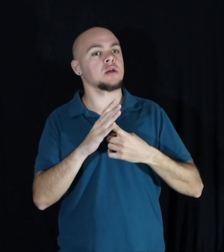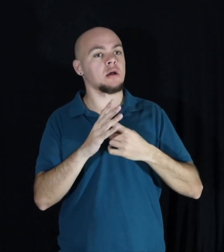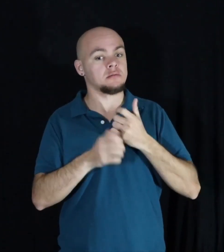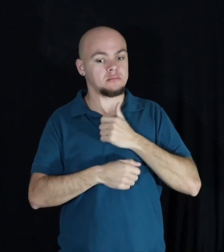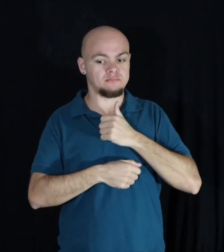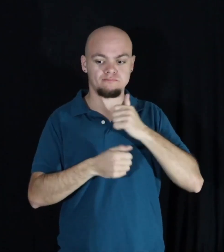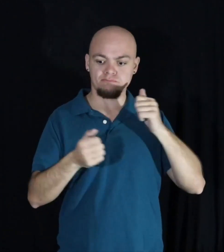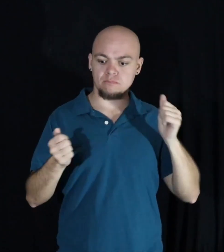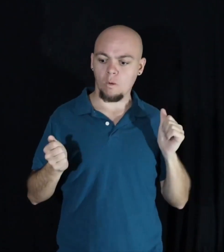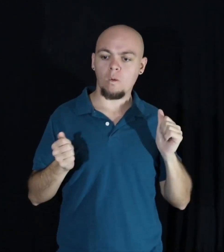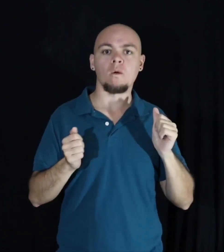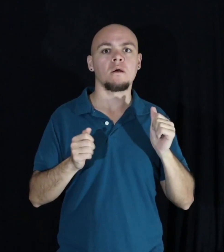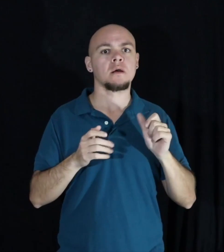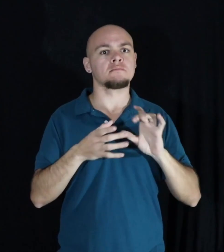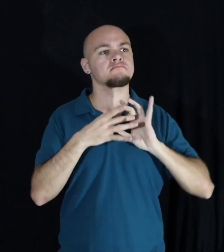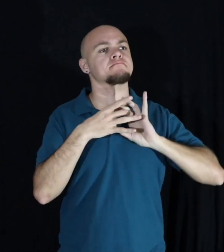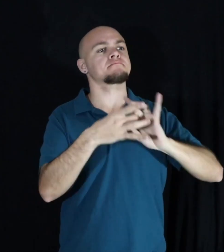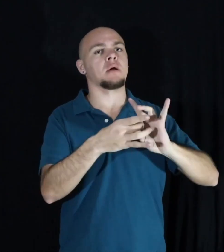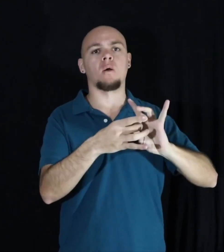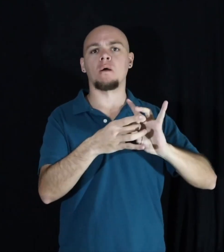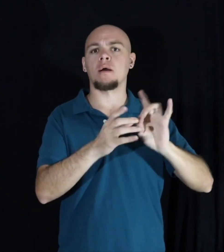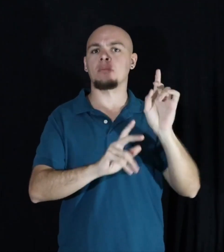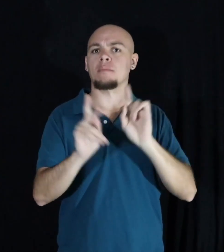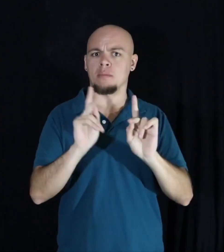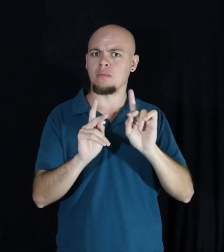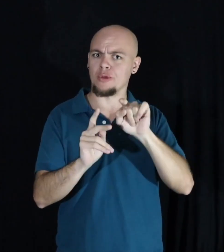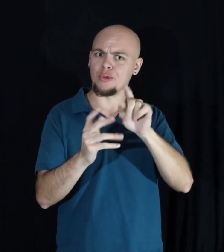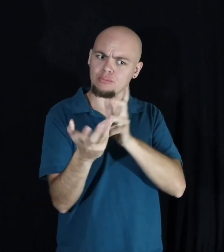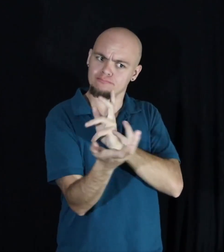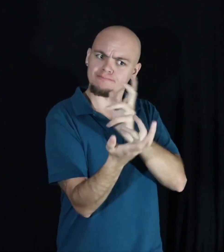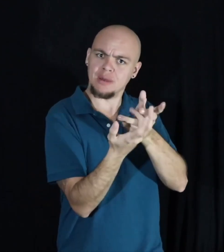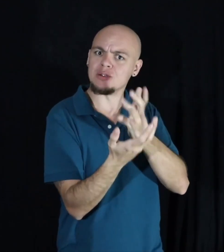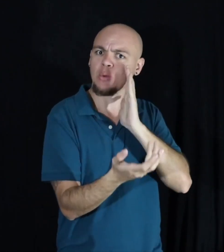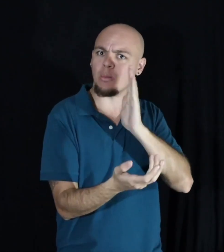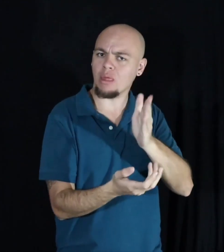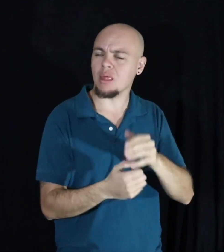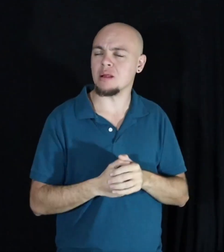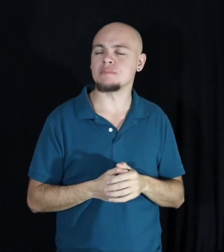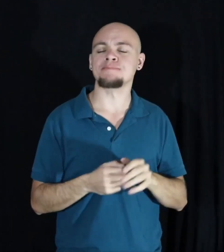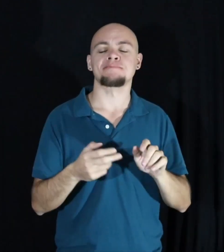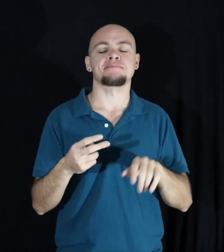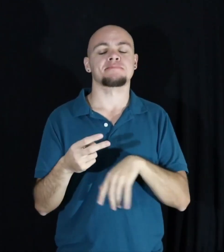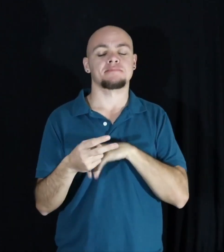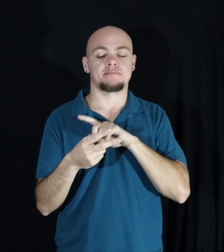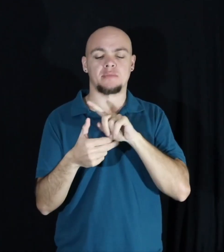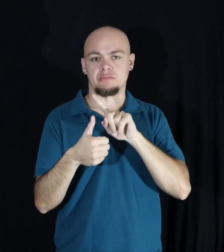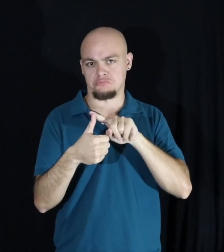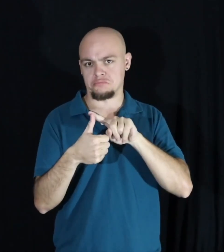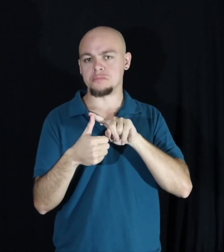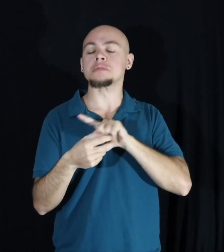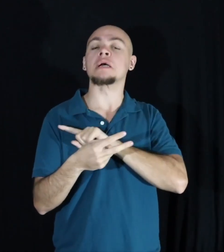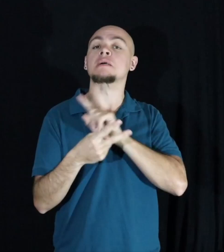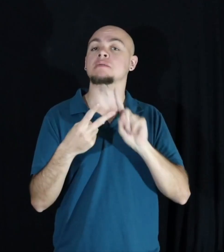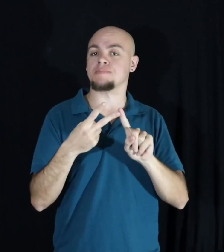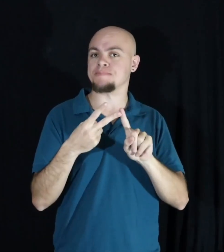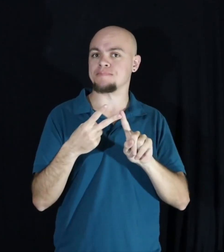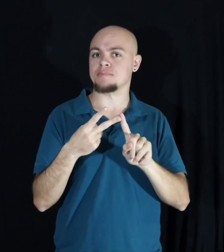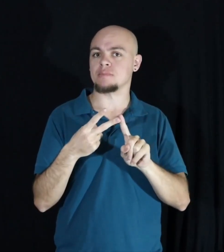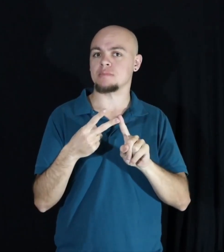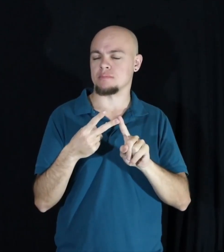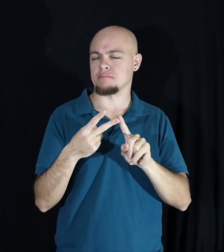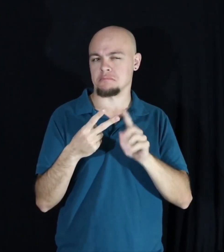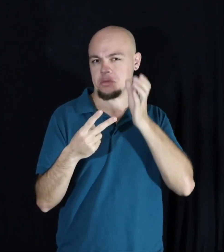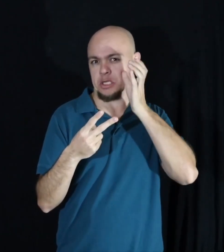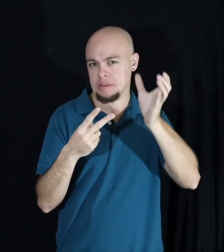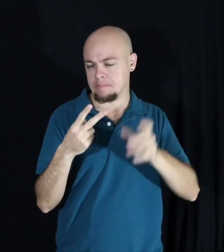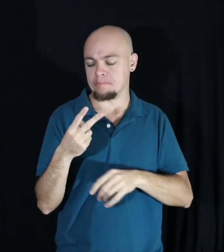to reach others and connect them, you will find your people. The second concept that I learned to harness is I learned to